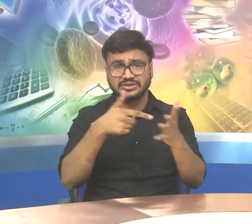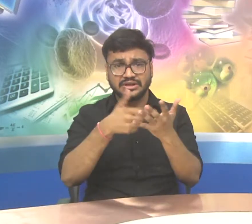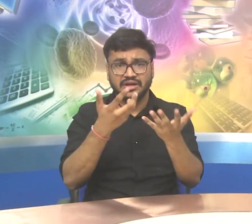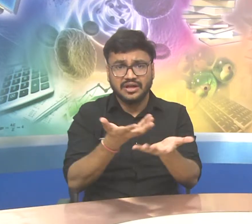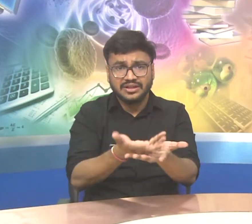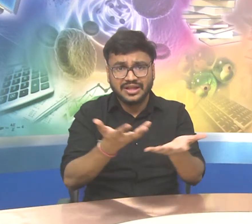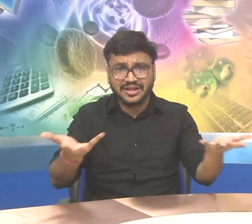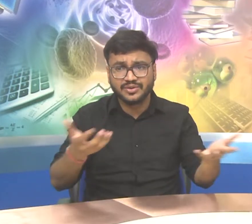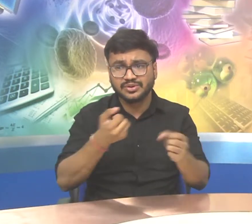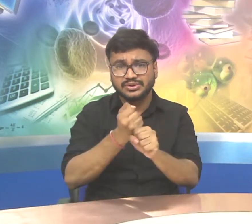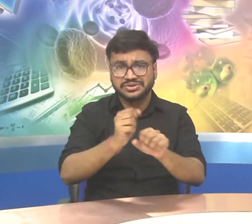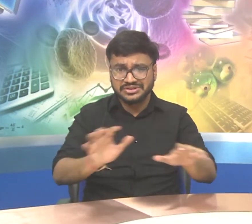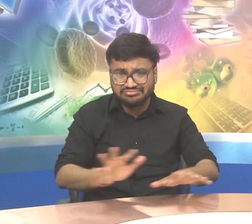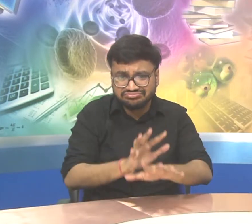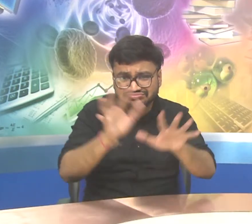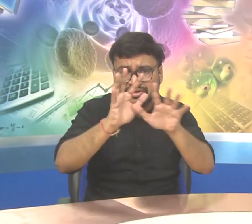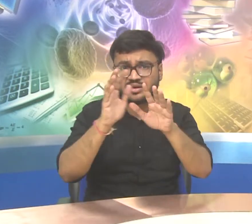Next is spewing.